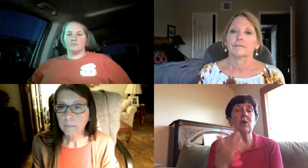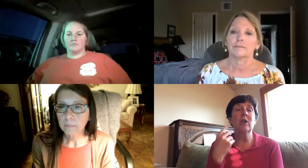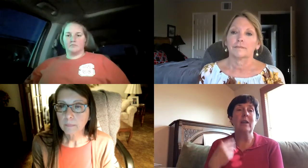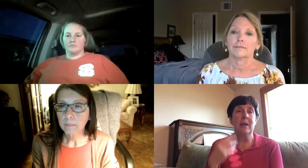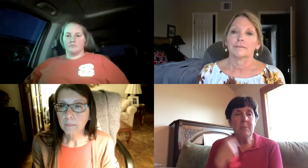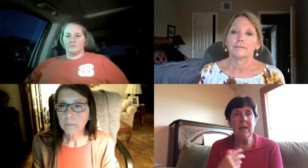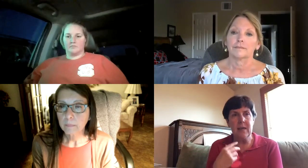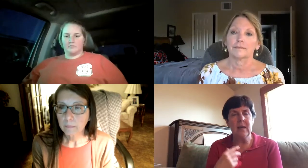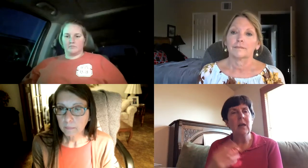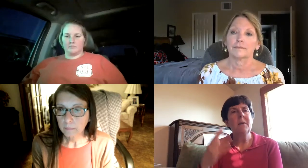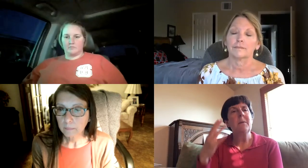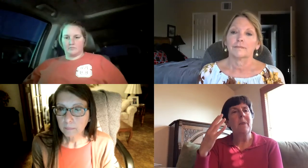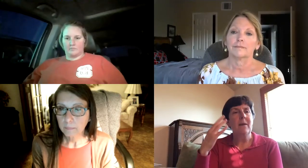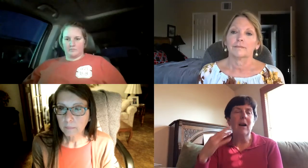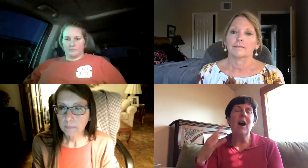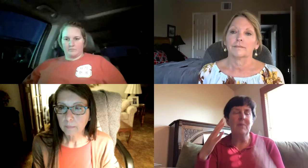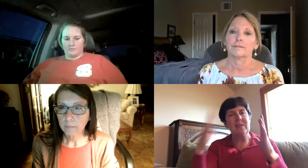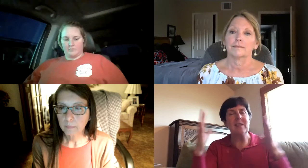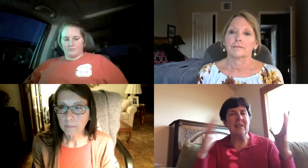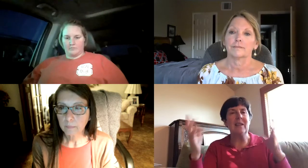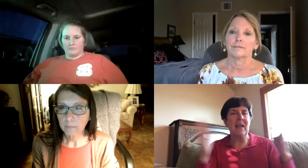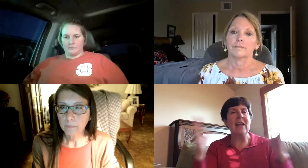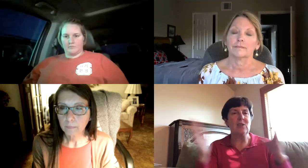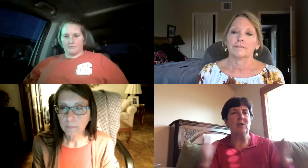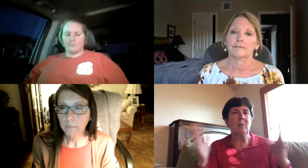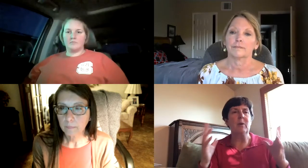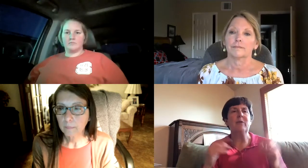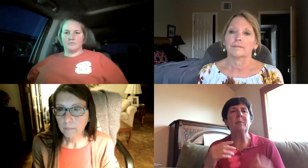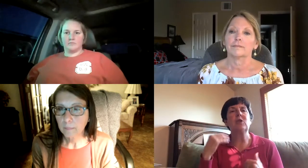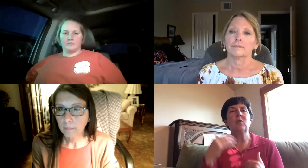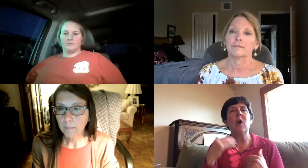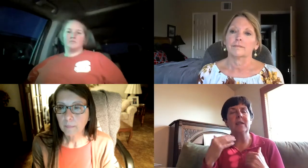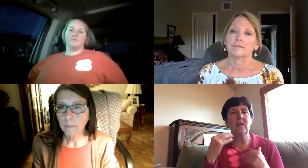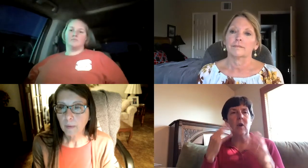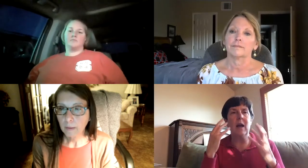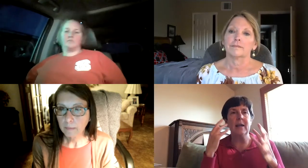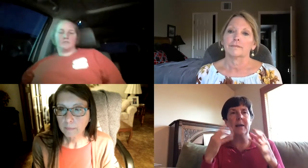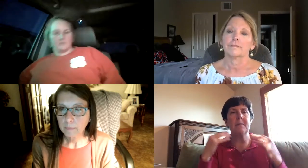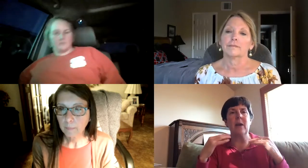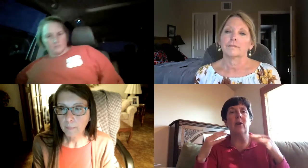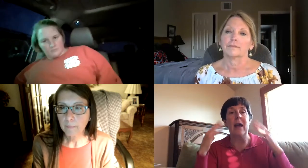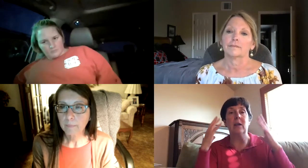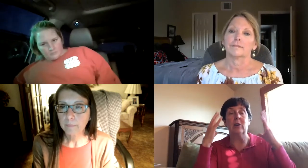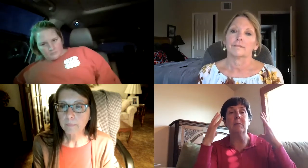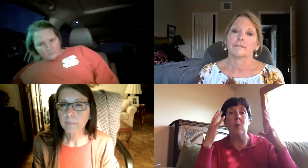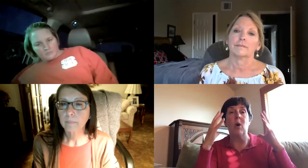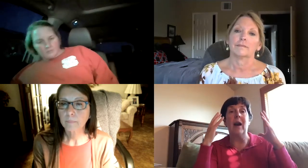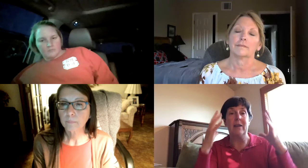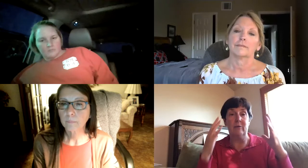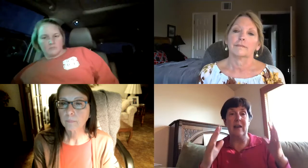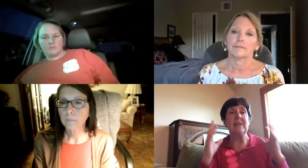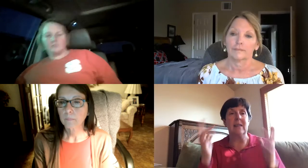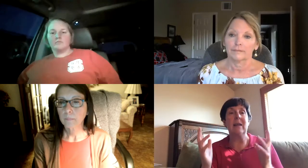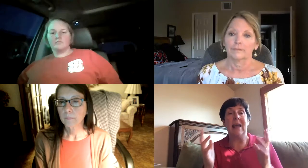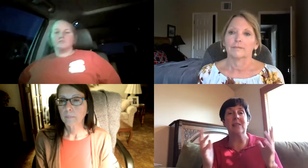when you're looking at me, obviously the hands are the periphery, but you want to try and get better at looking more at